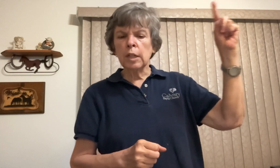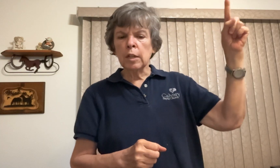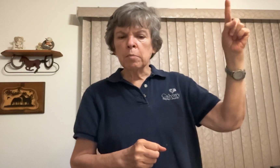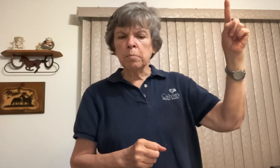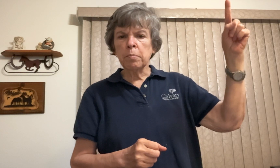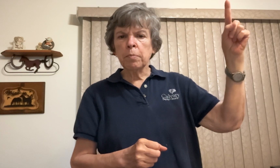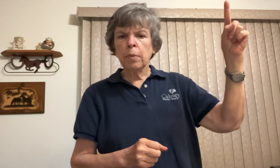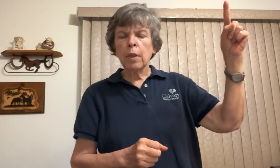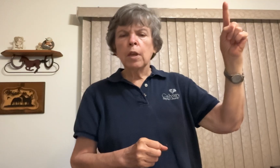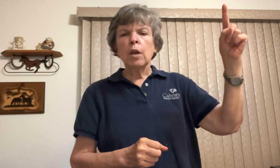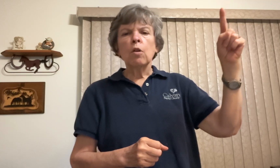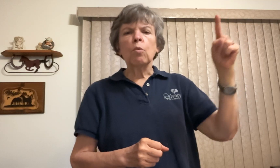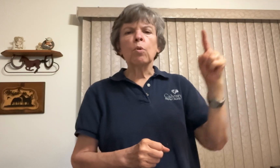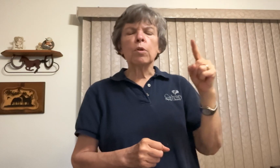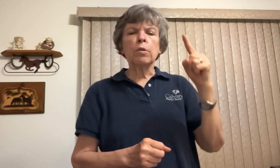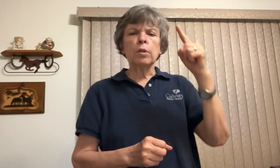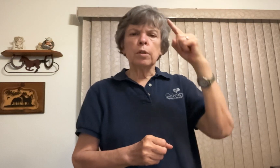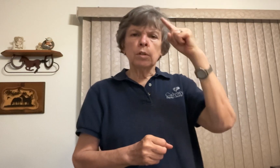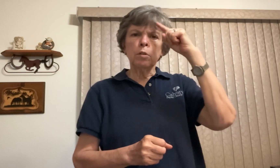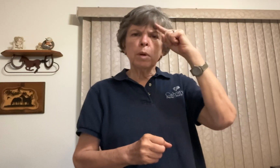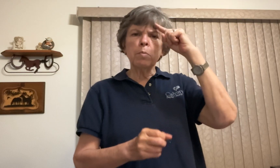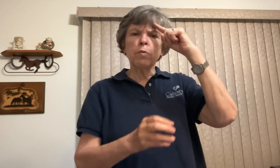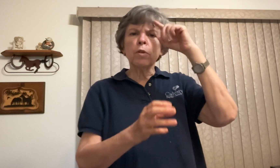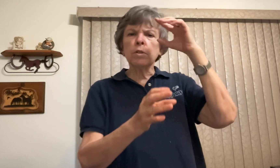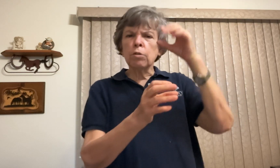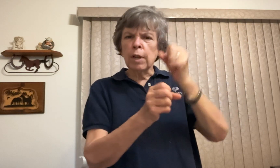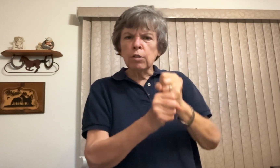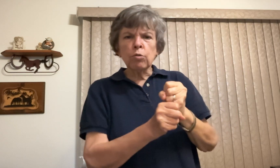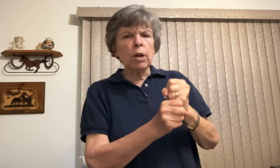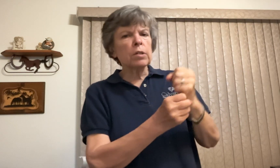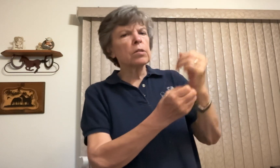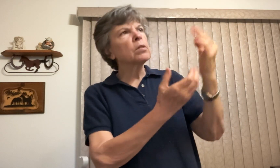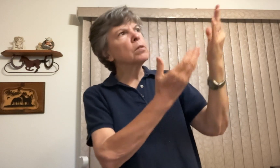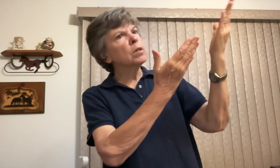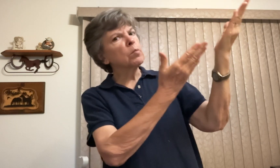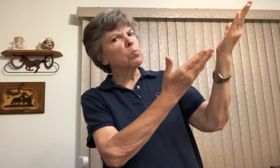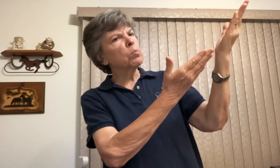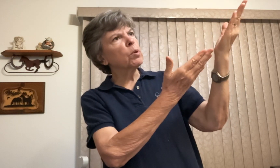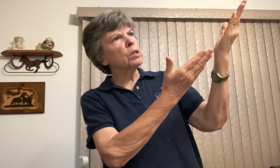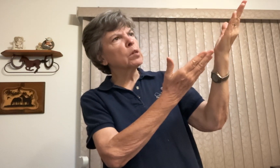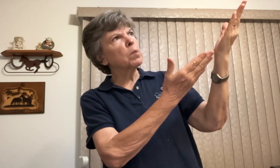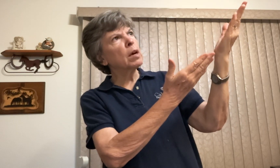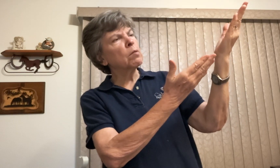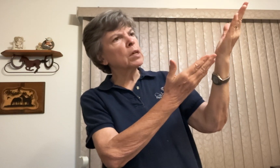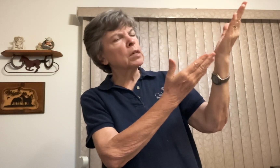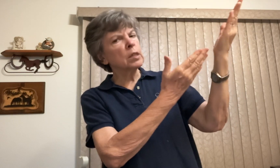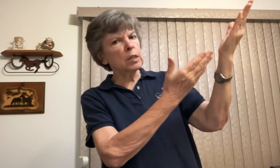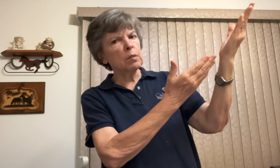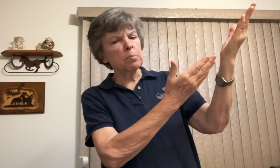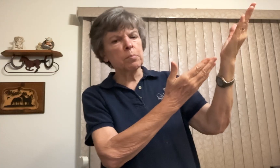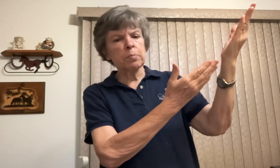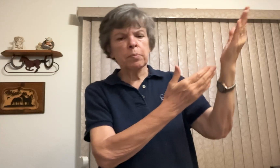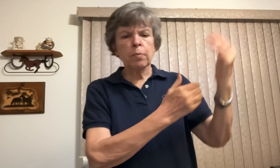him, or you might prefer to do like trust and point to him that way, in him.